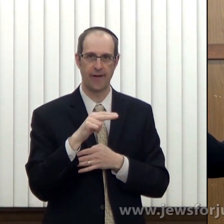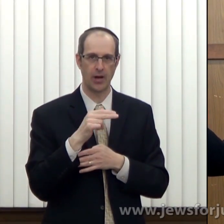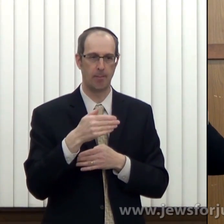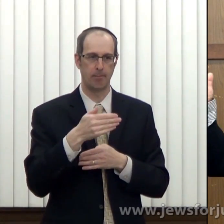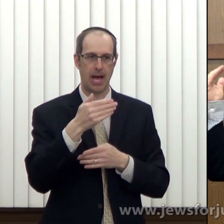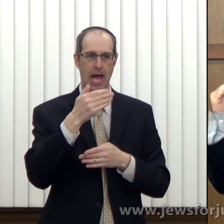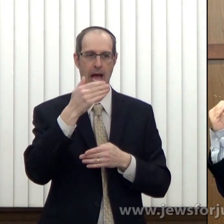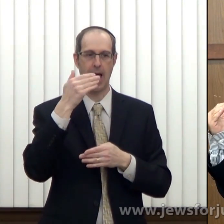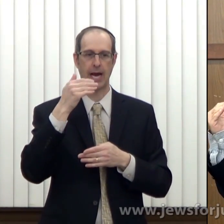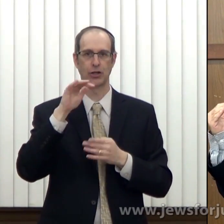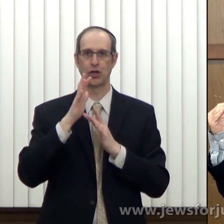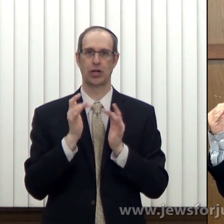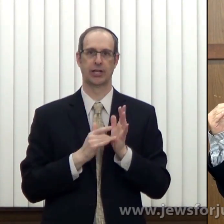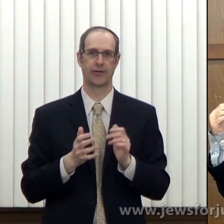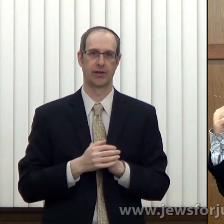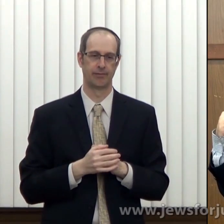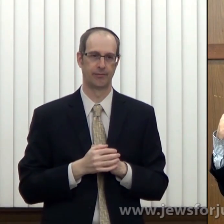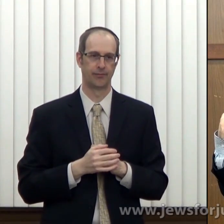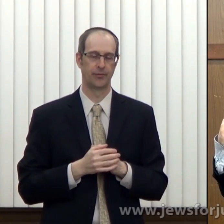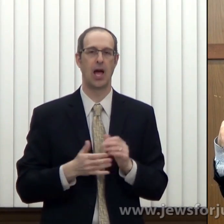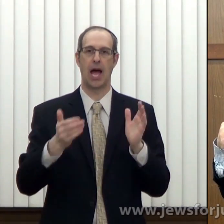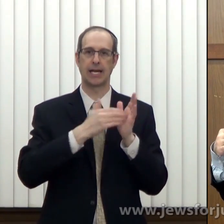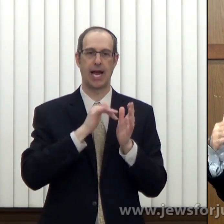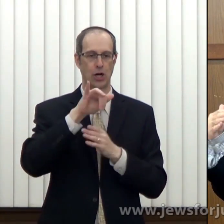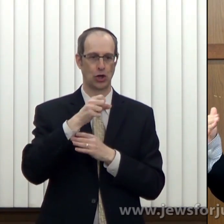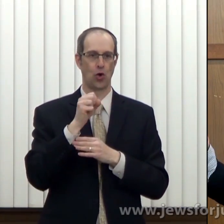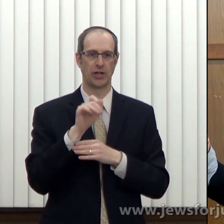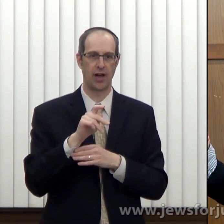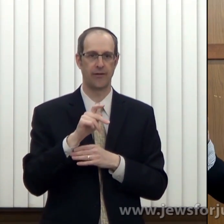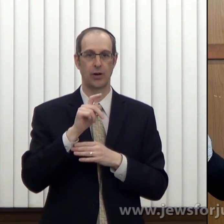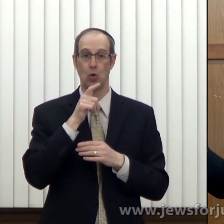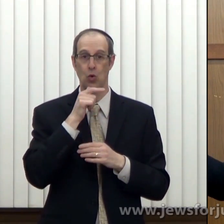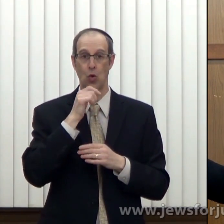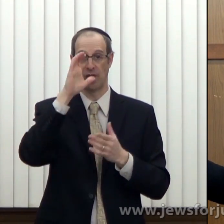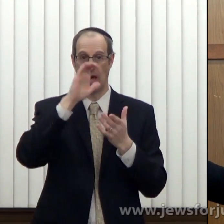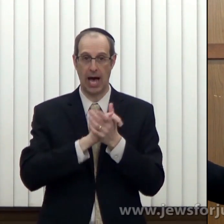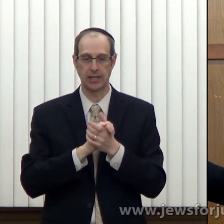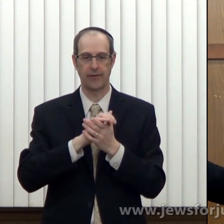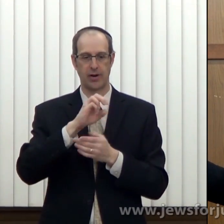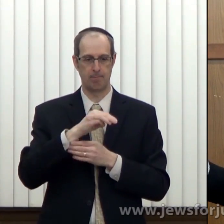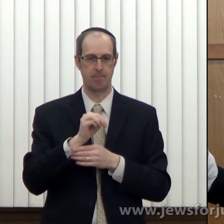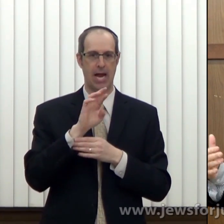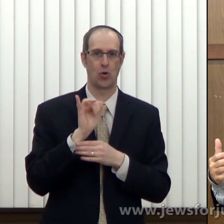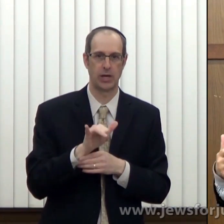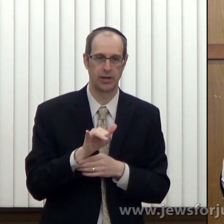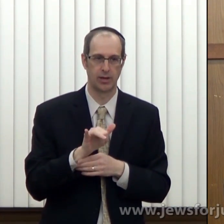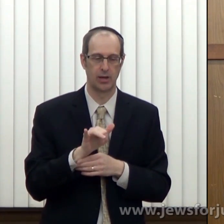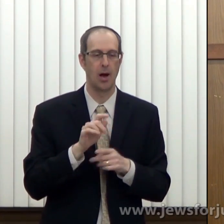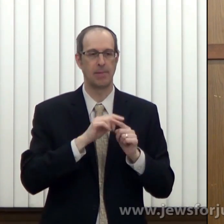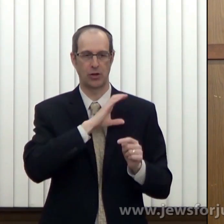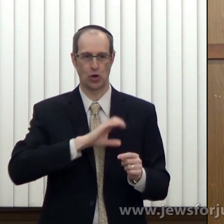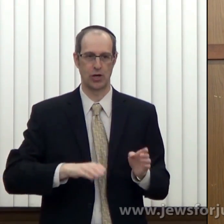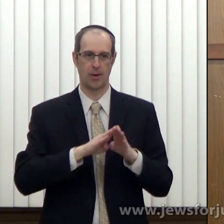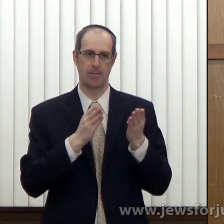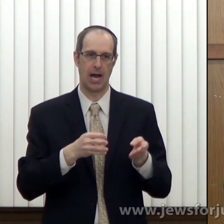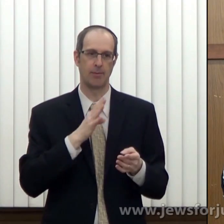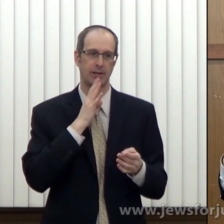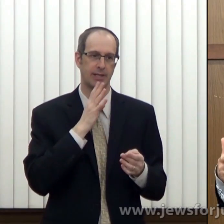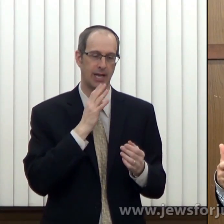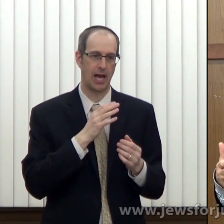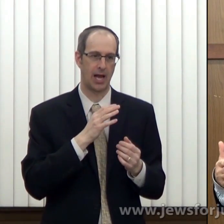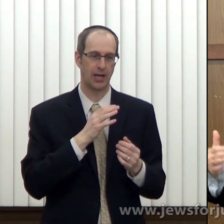back to Jesus. Again, Joseph is the husband of Mary. But the Christian Bible says